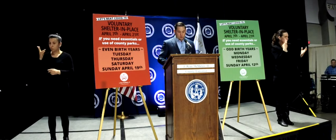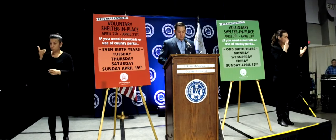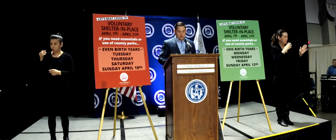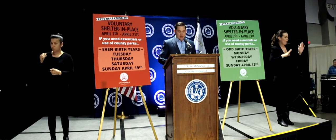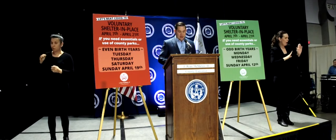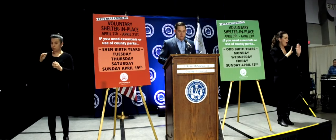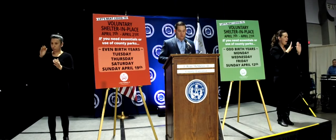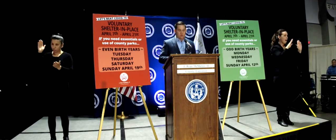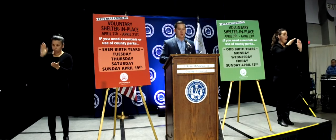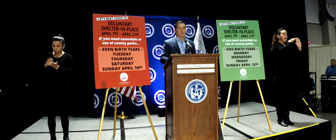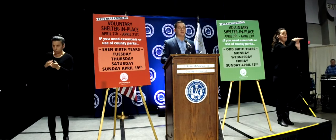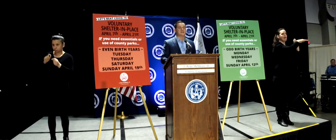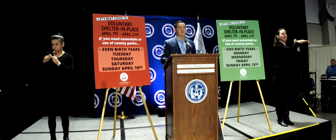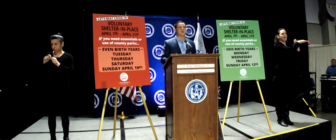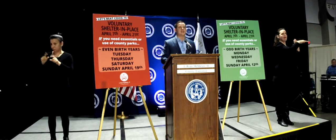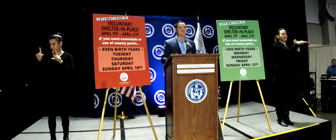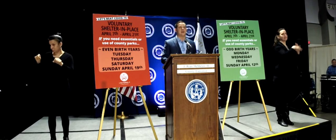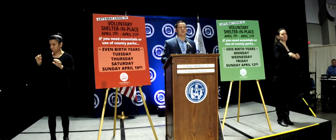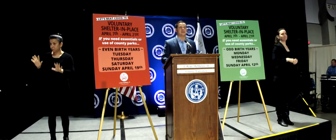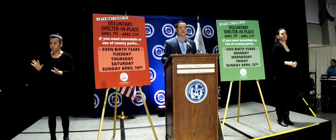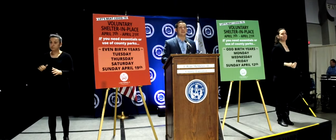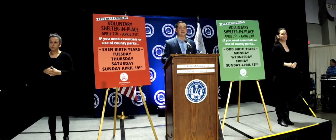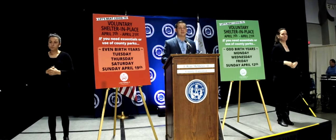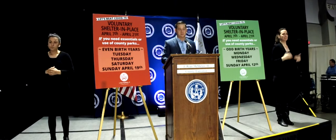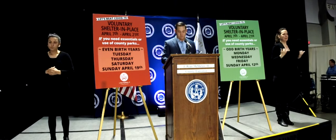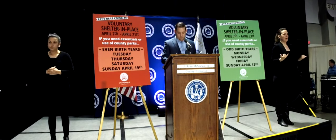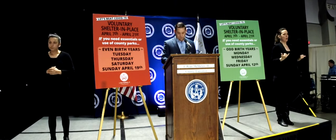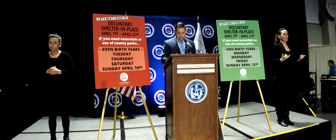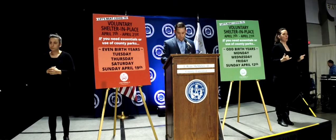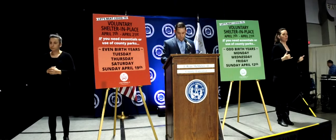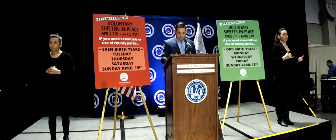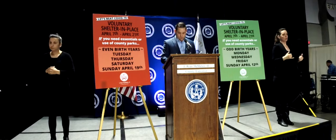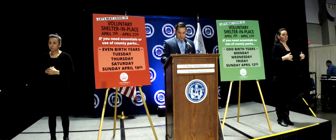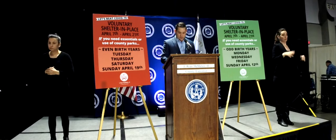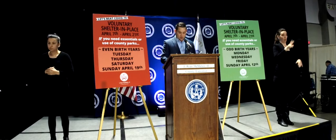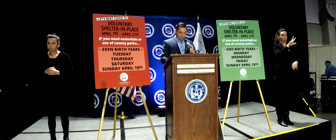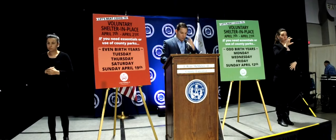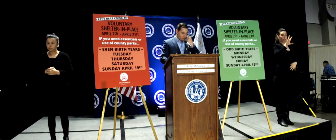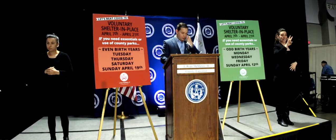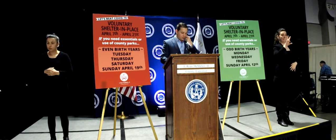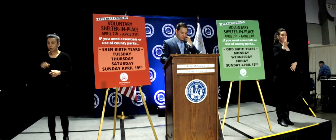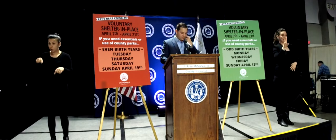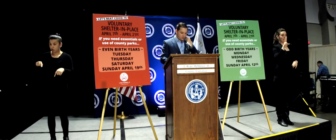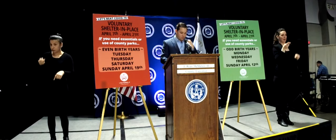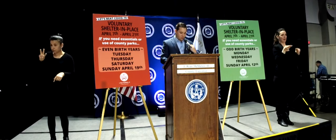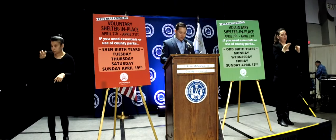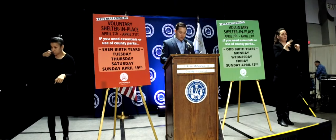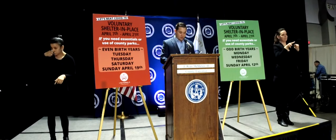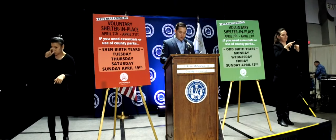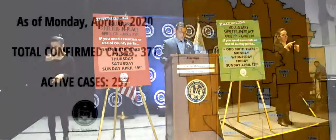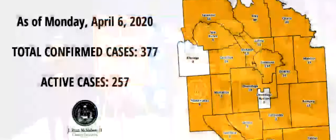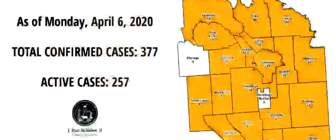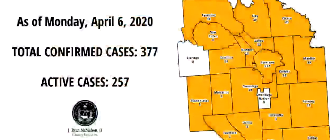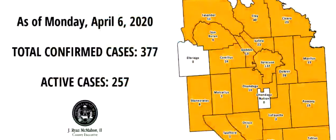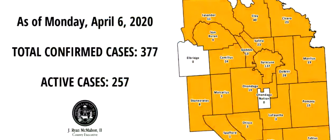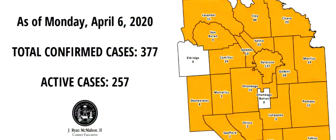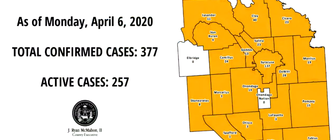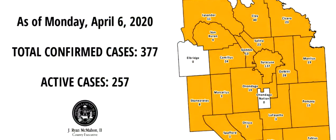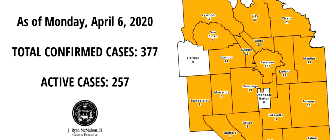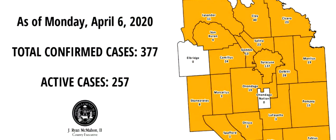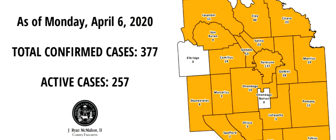We currently have 377 cases. That's up from 364